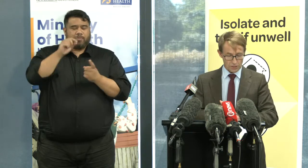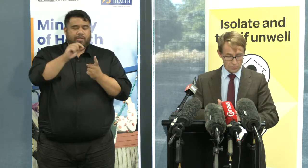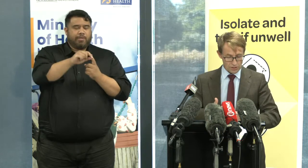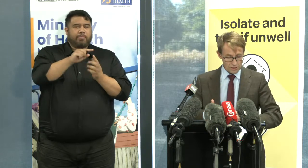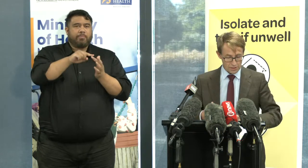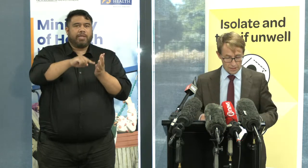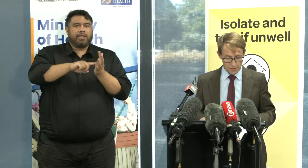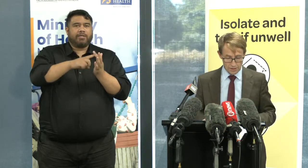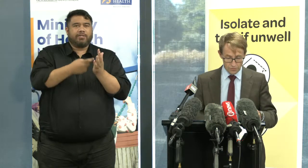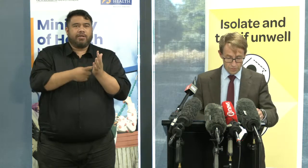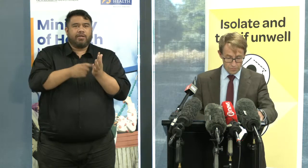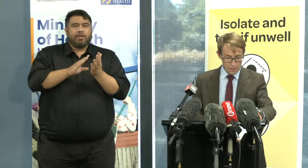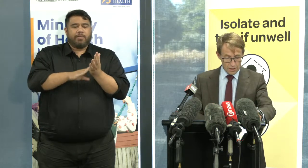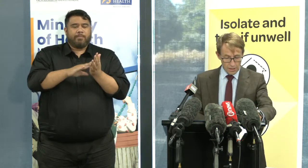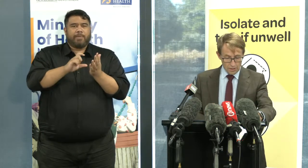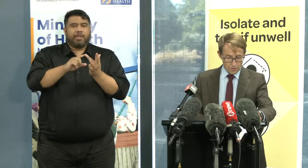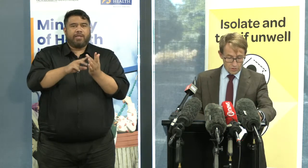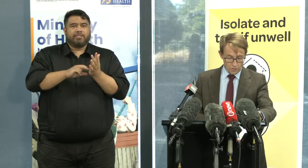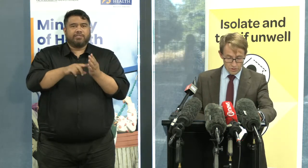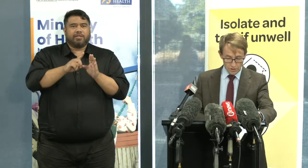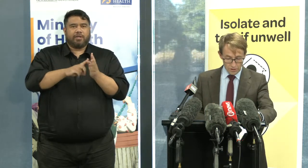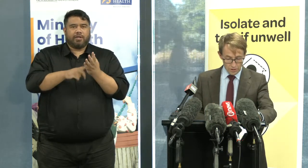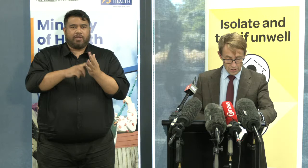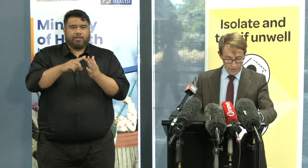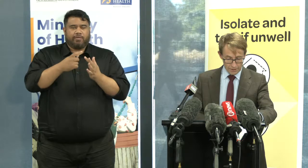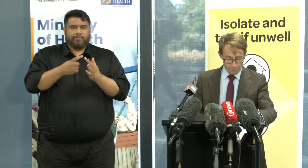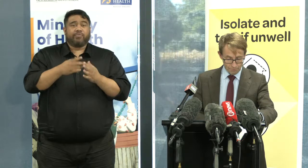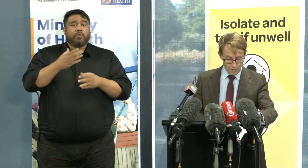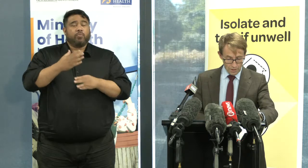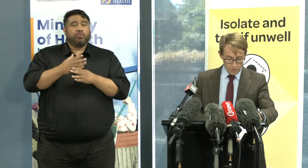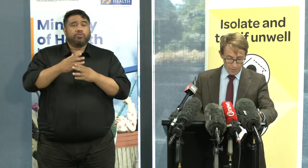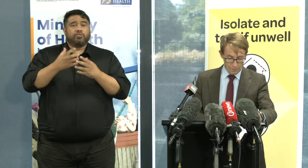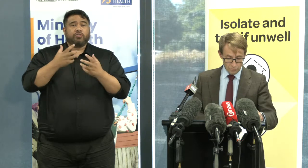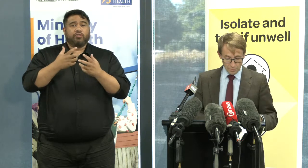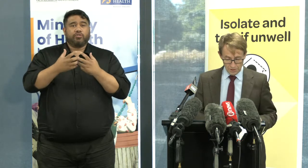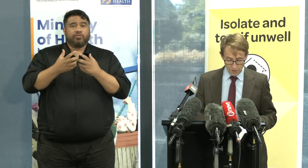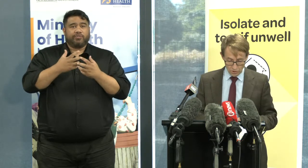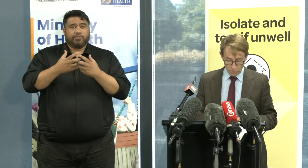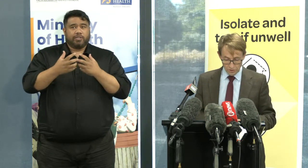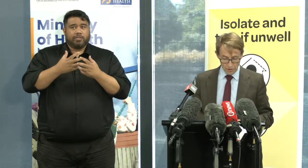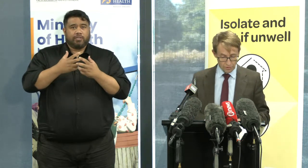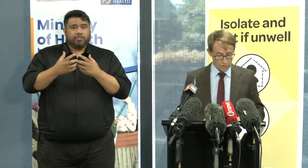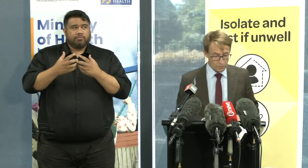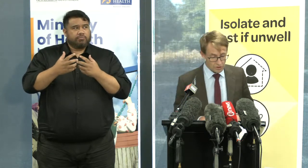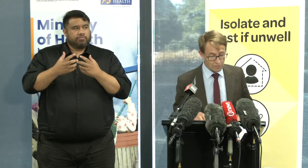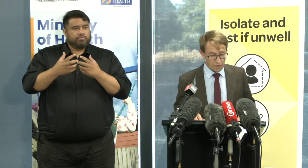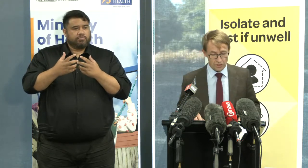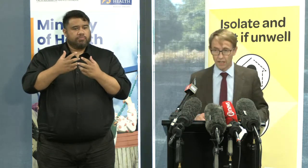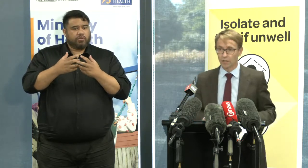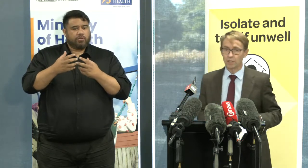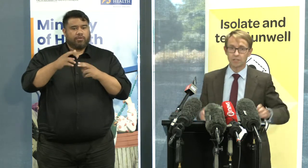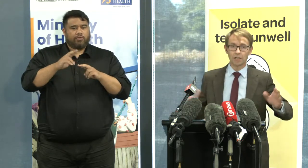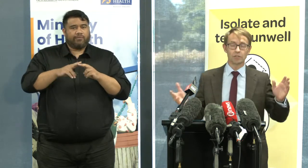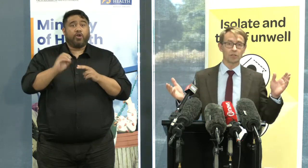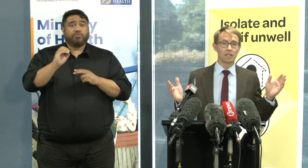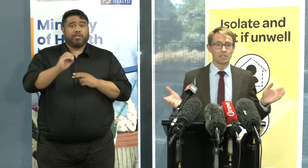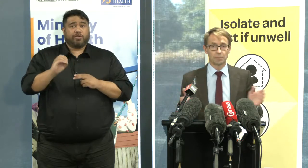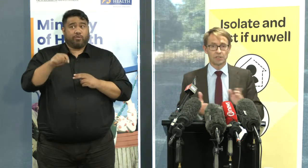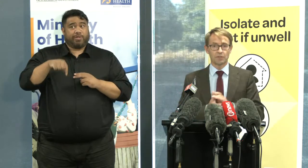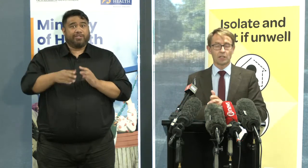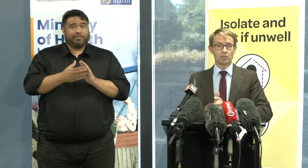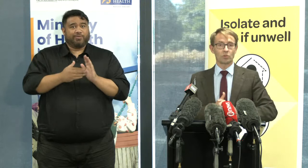Immunisation Advisory Centre, and he's from the University Department of Women's and Children's Health at the University of Otago. He's going